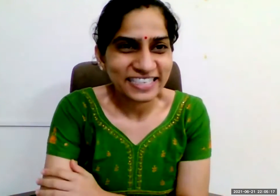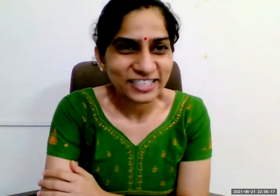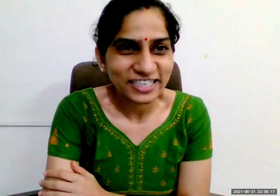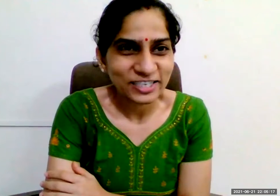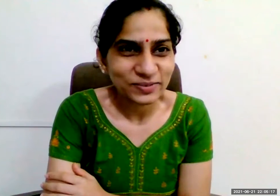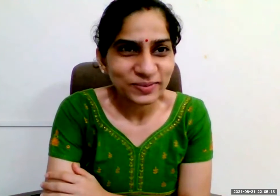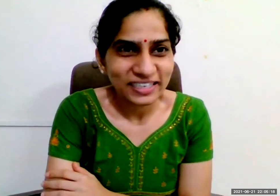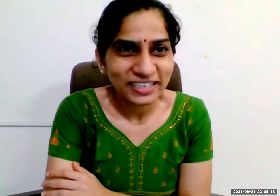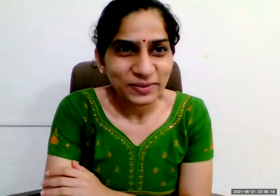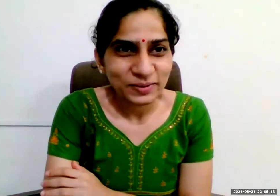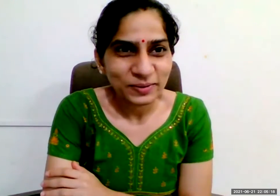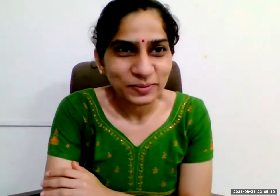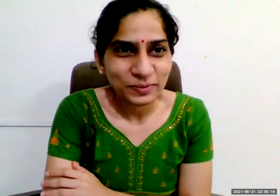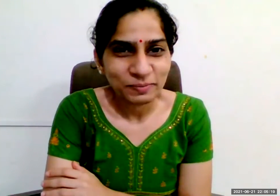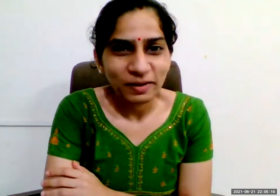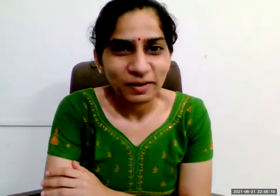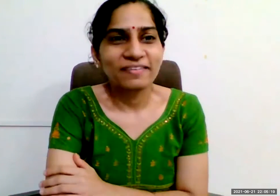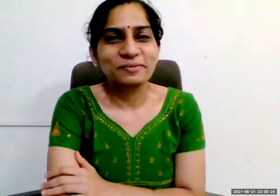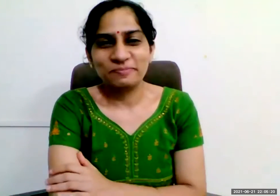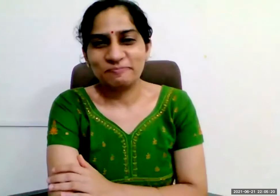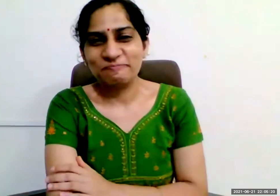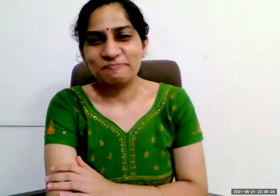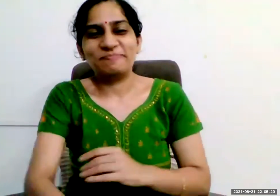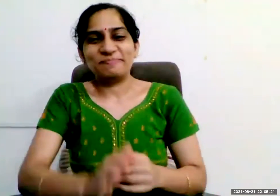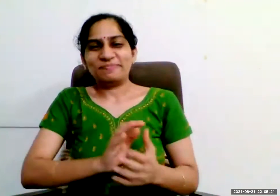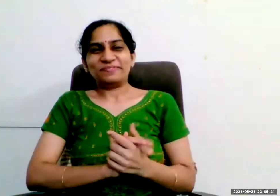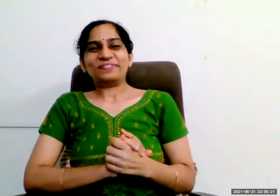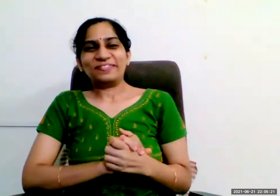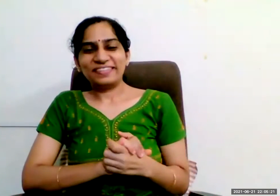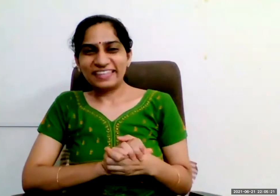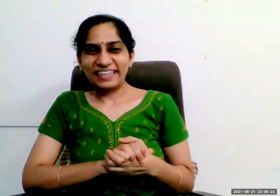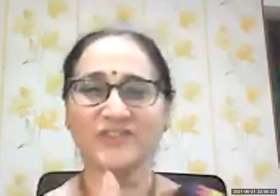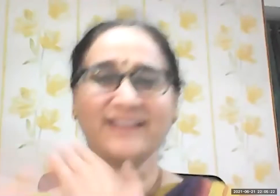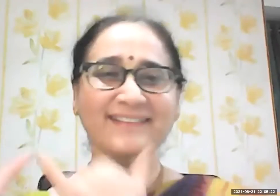Hare Krishna.